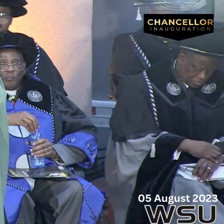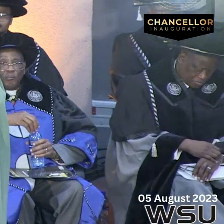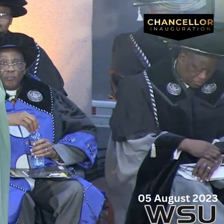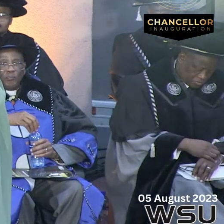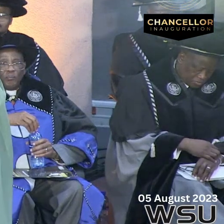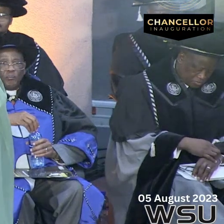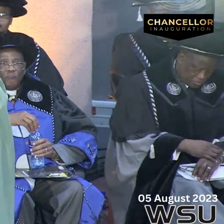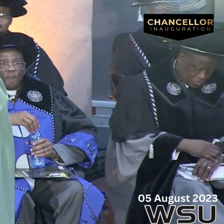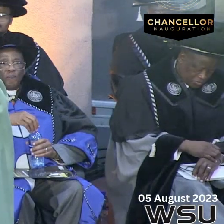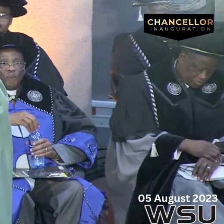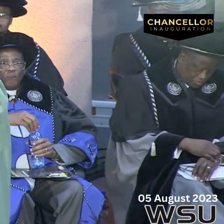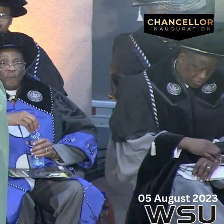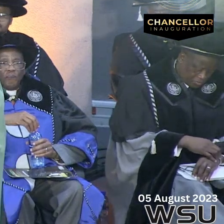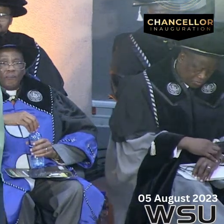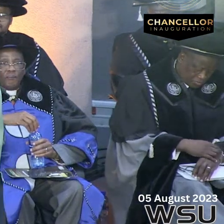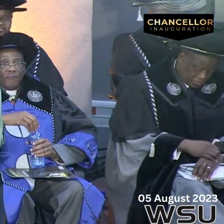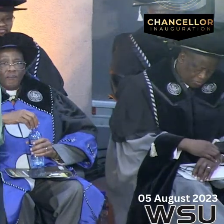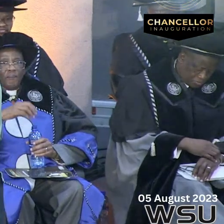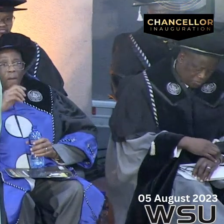Nabahlohli.